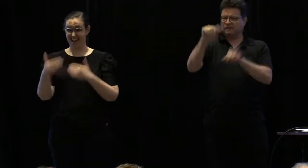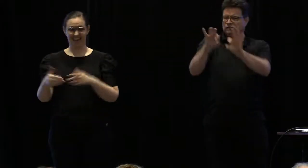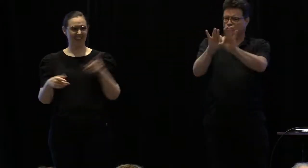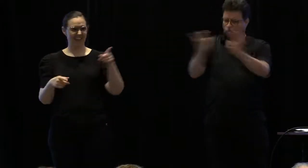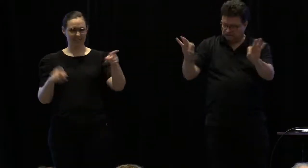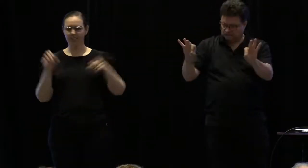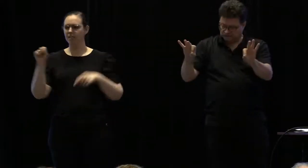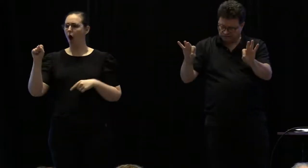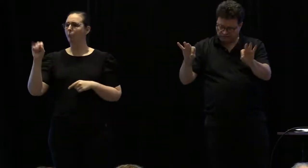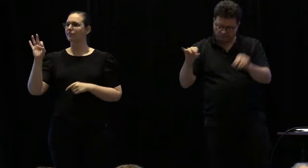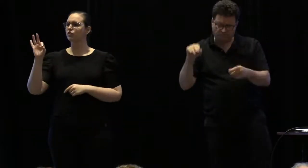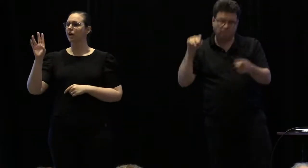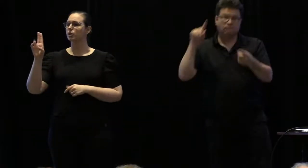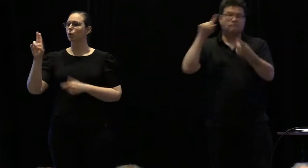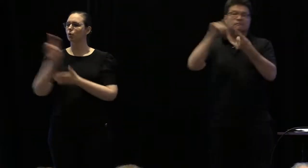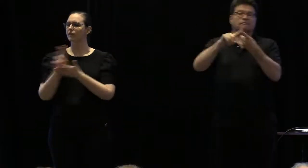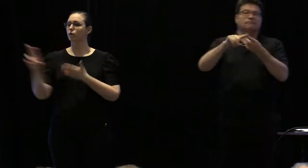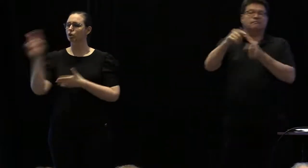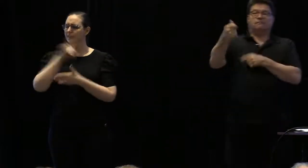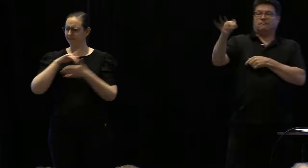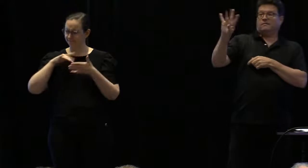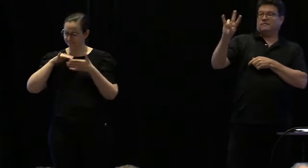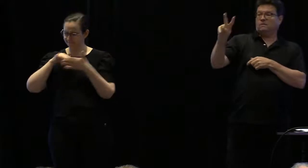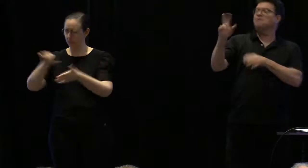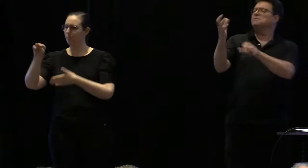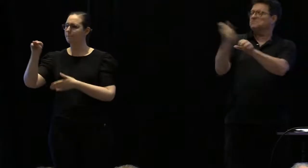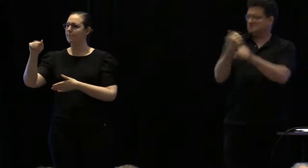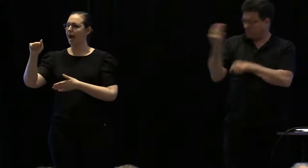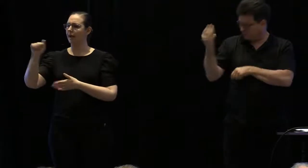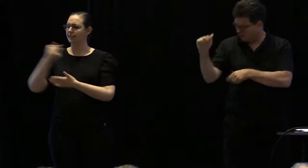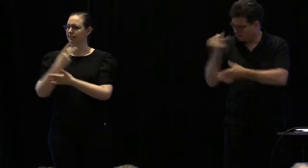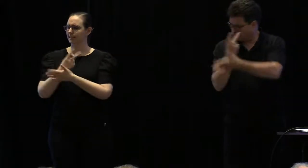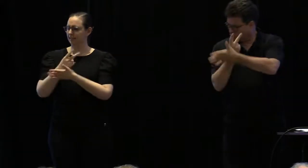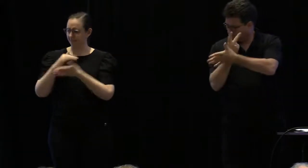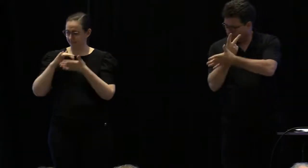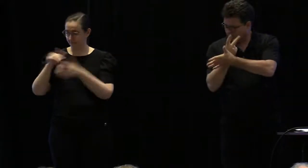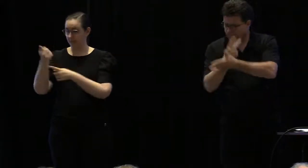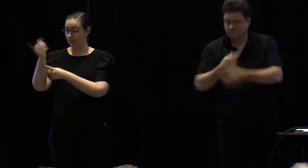And studied at FU, was awarded a master's degree in